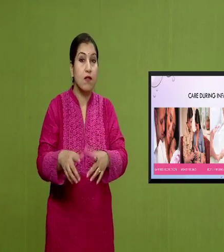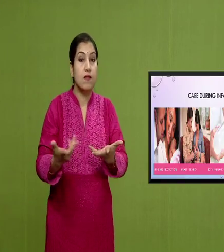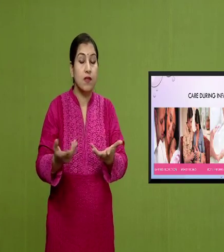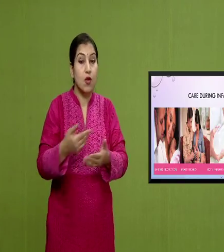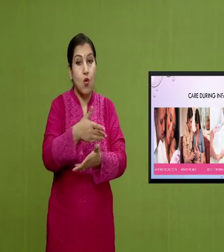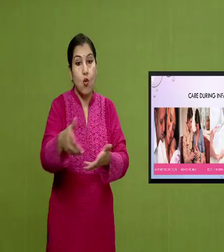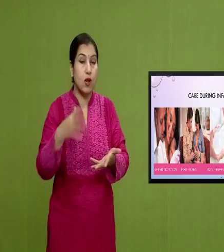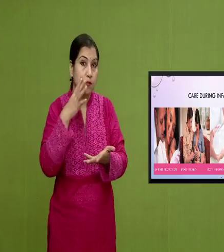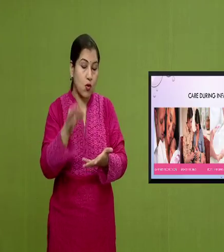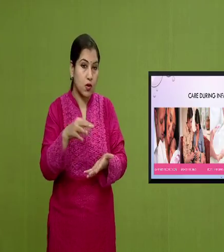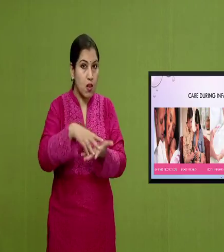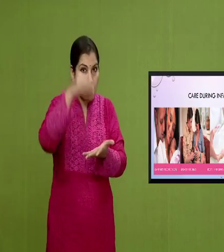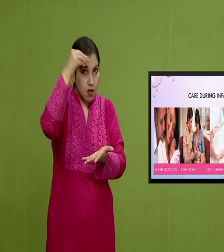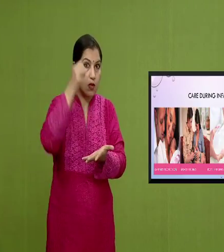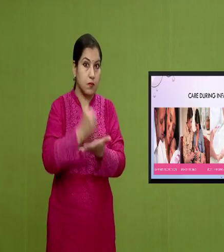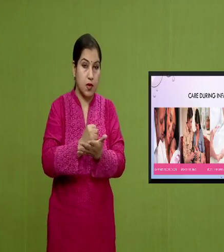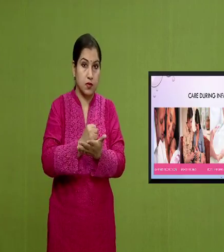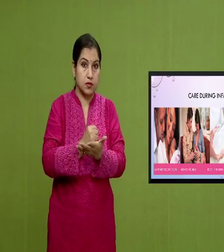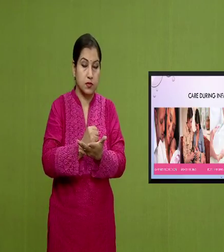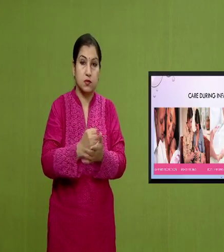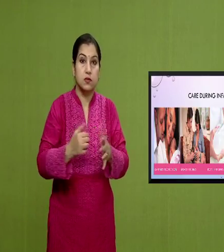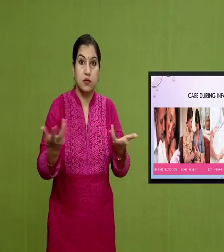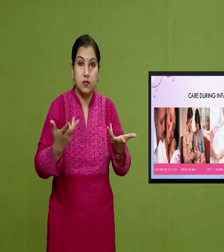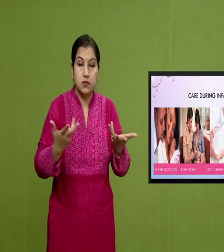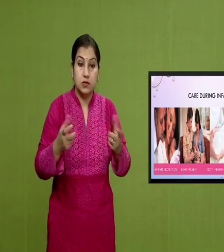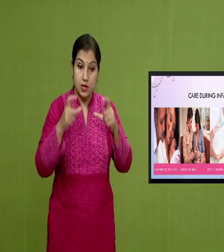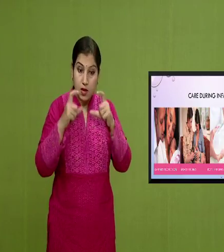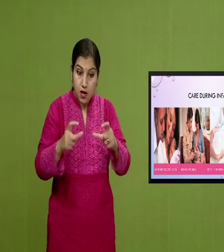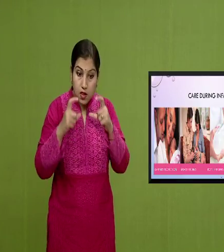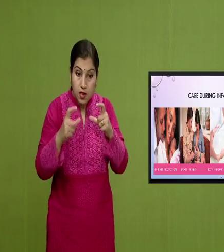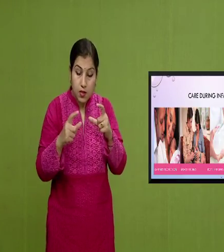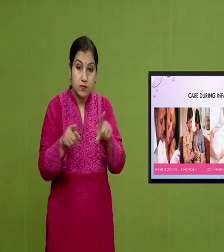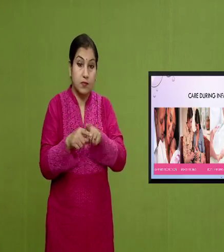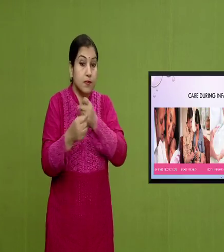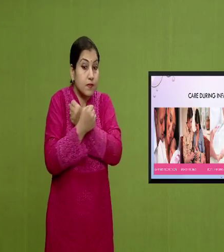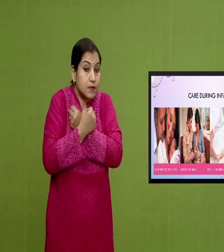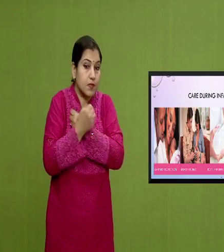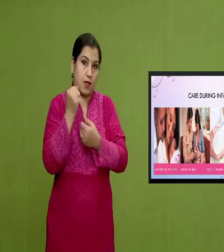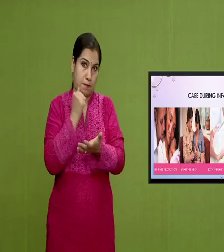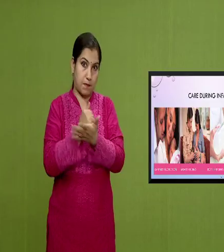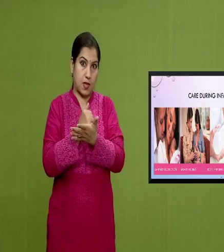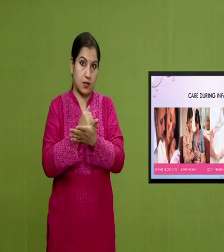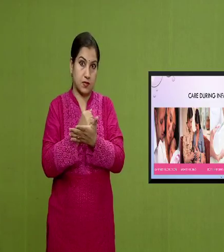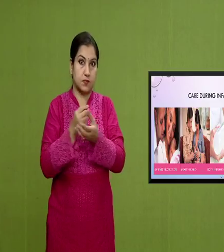tasks which must be done with love and care.